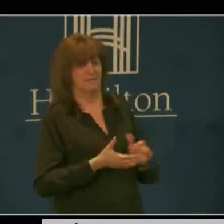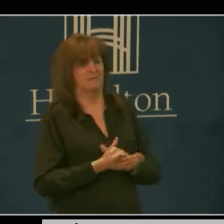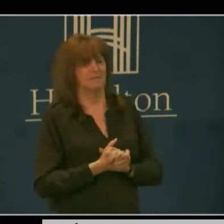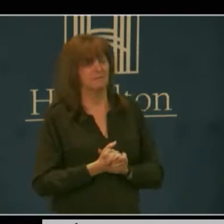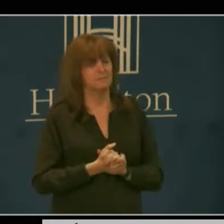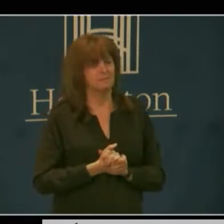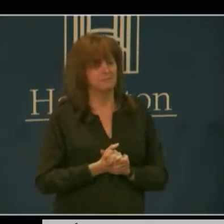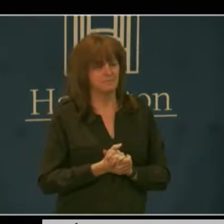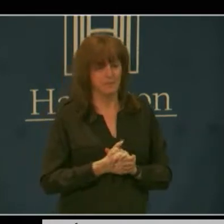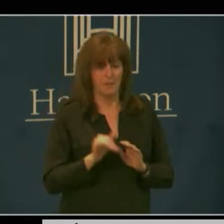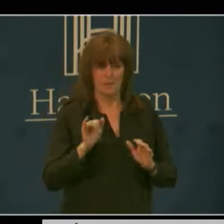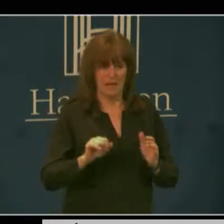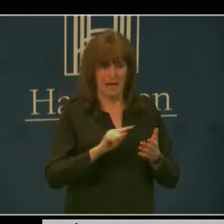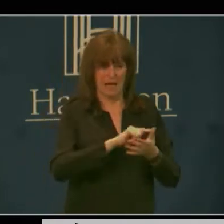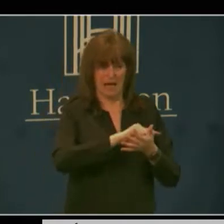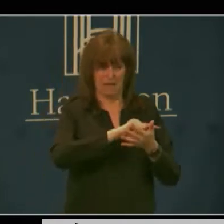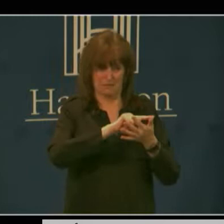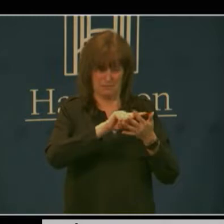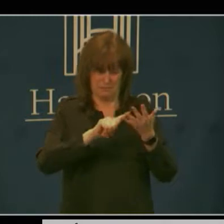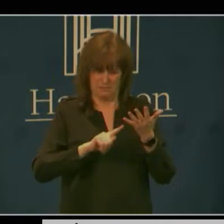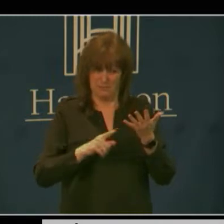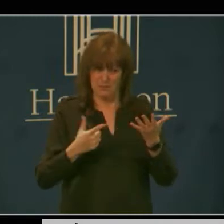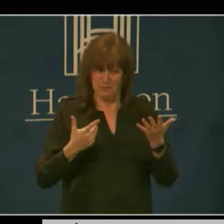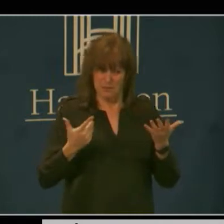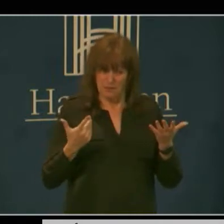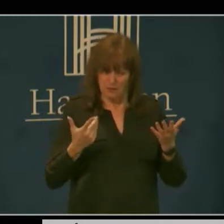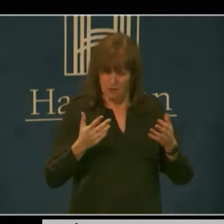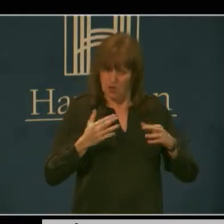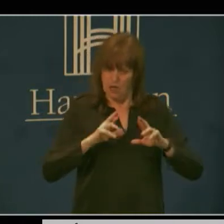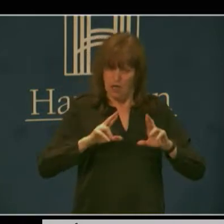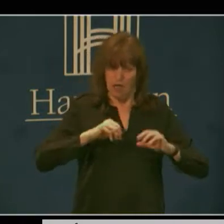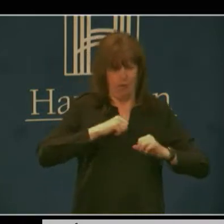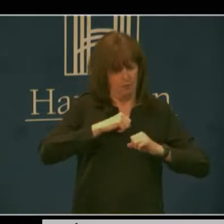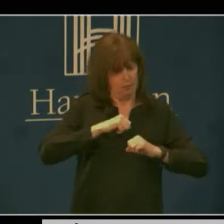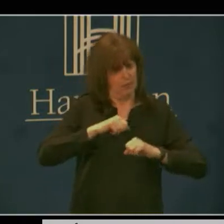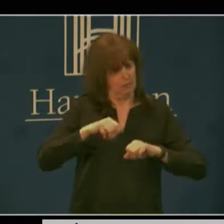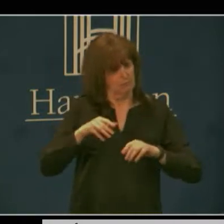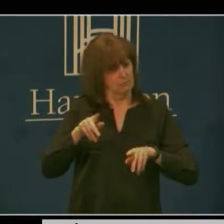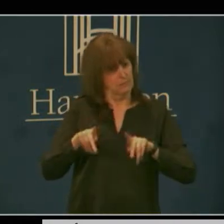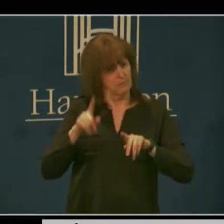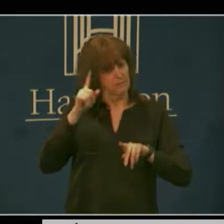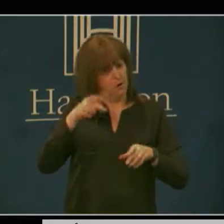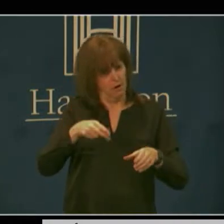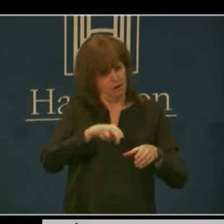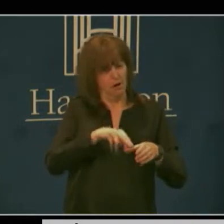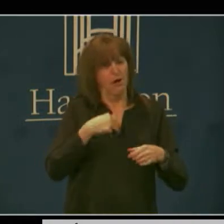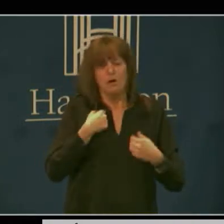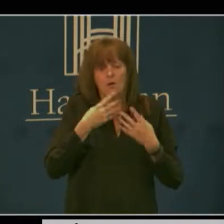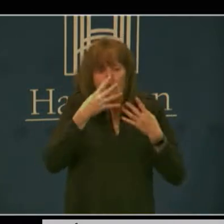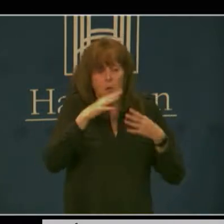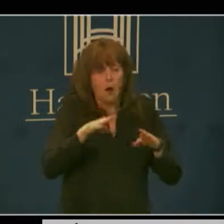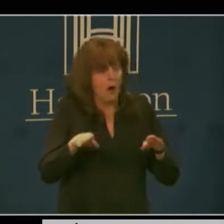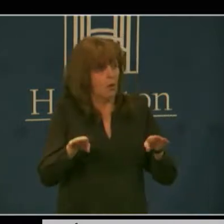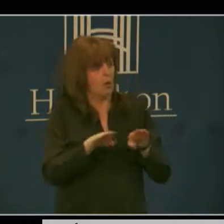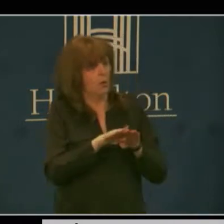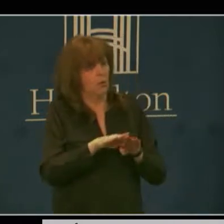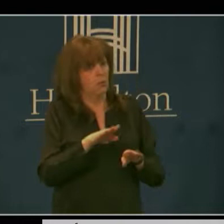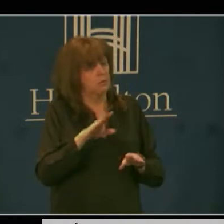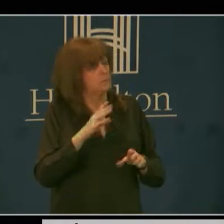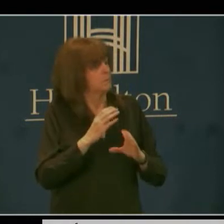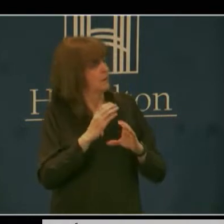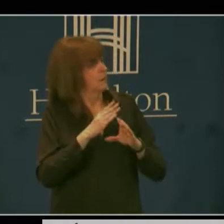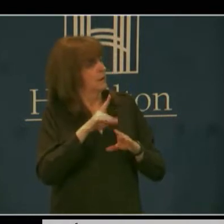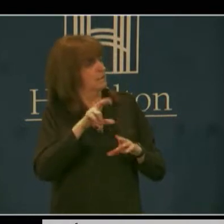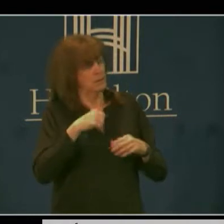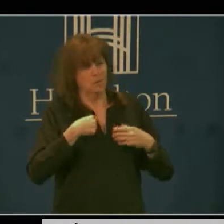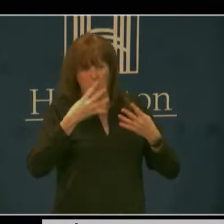things are in place. We really want to keep our transit system going, and if we do some of these things together, we'll make sure that the buses aren't overcrowded,